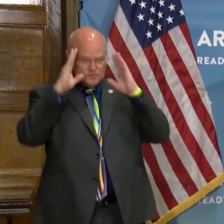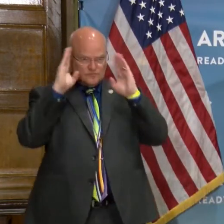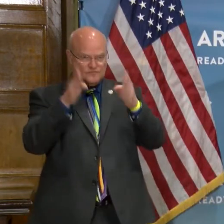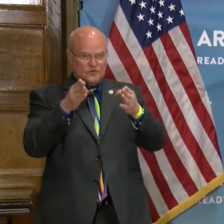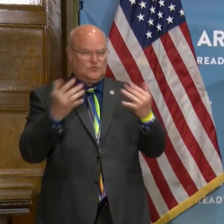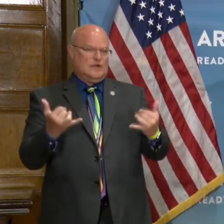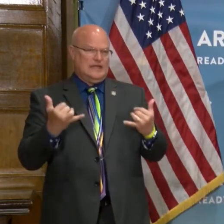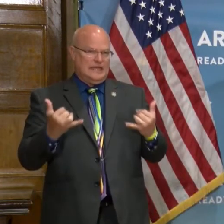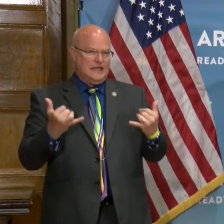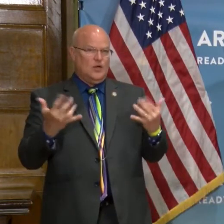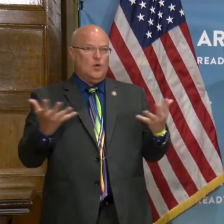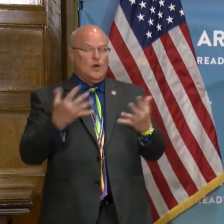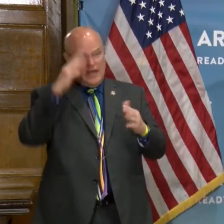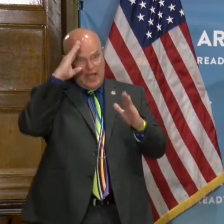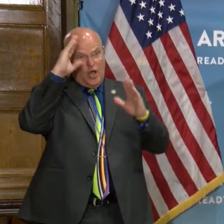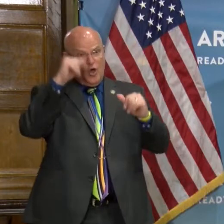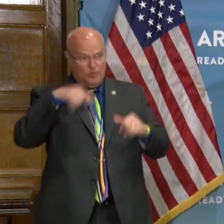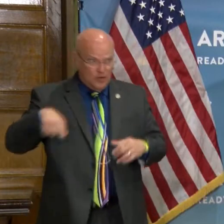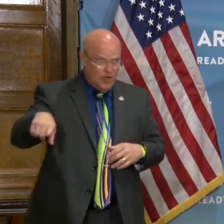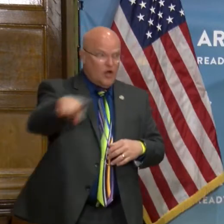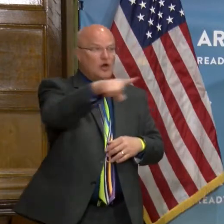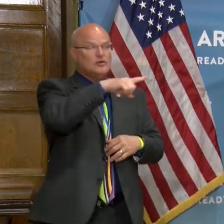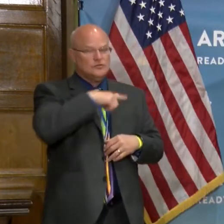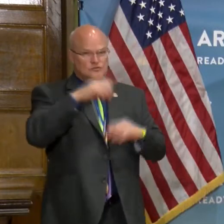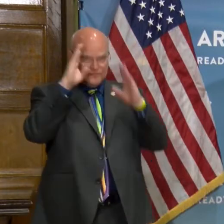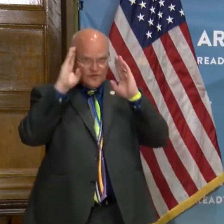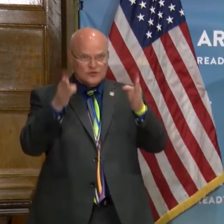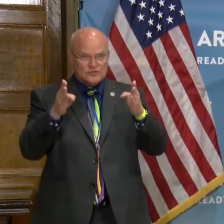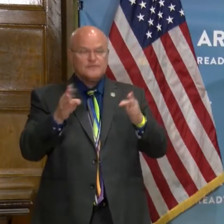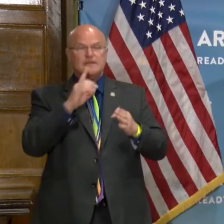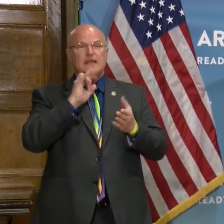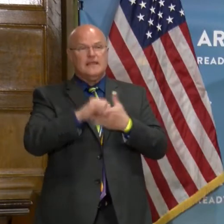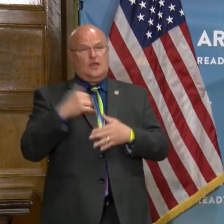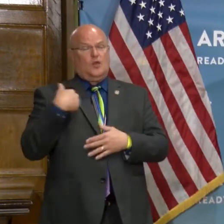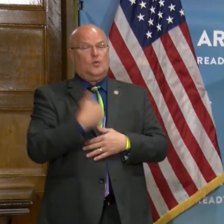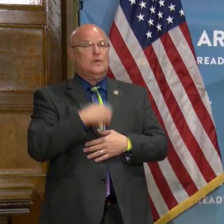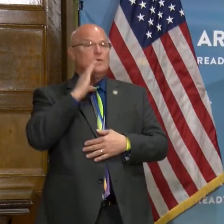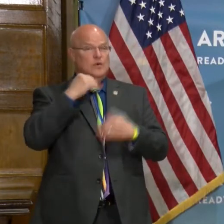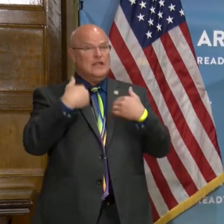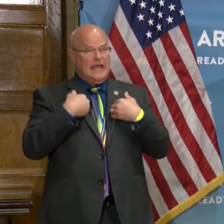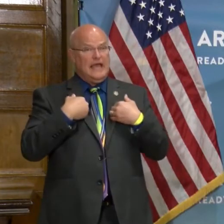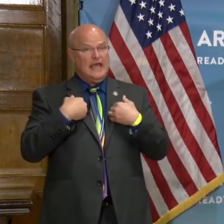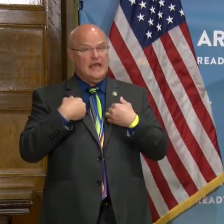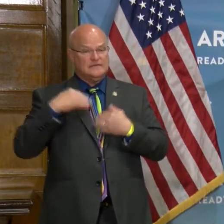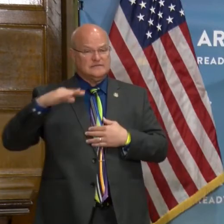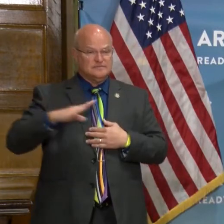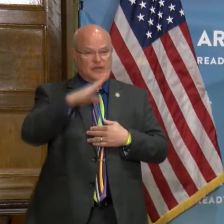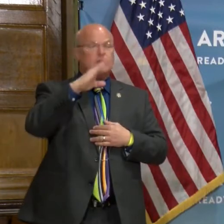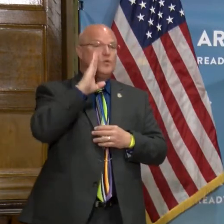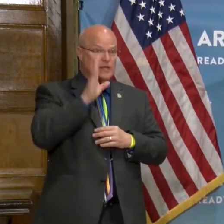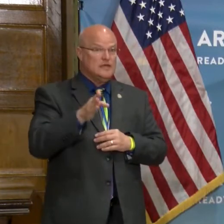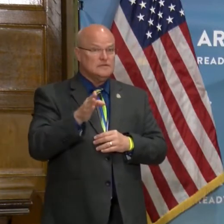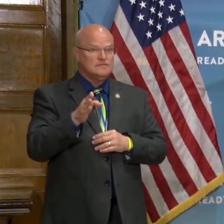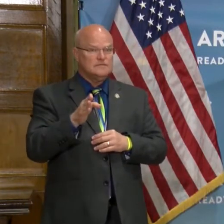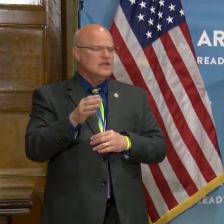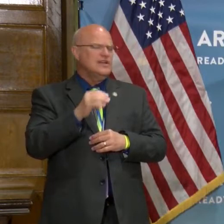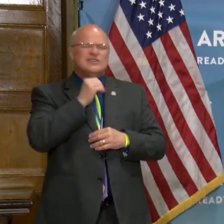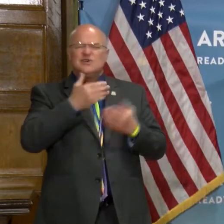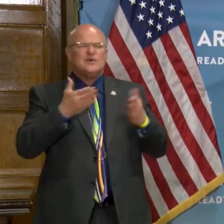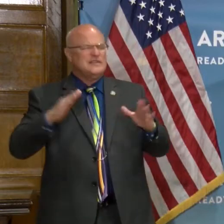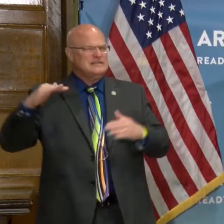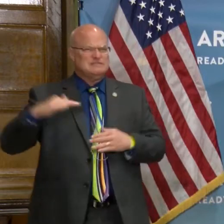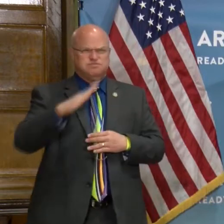focused on, and what I hope everyone is focused on, is that we're going to have spikes. Let's don't let